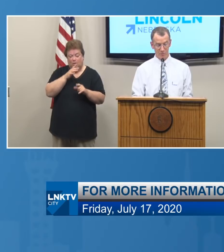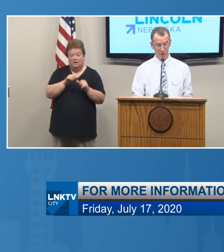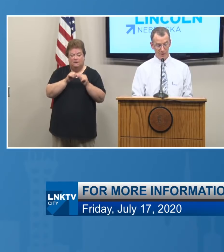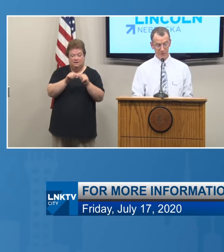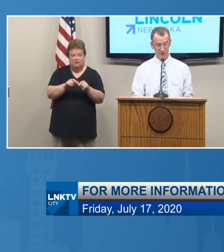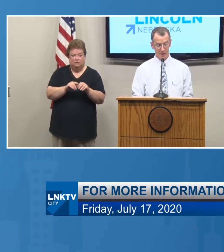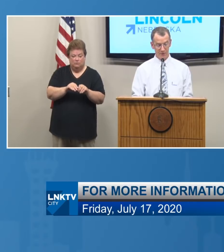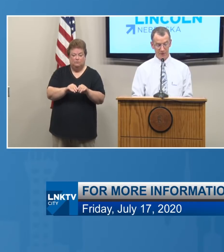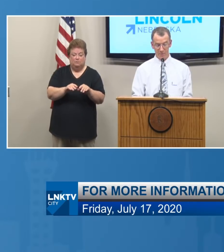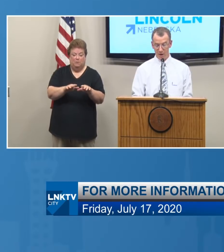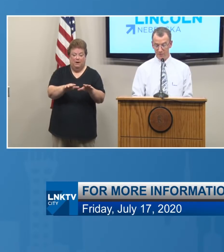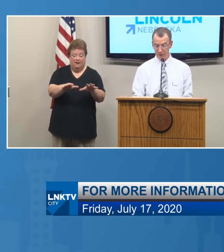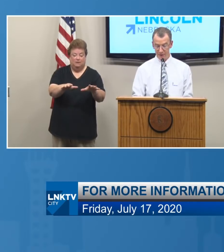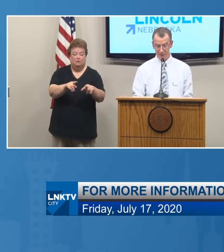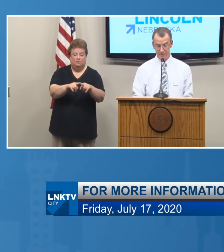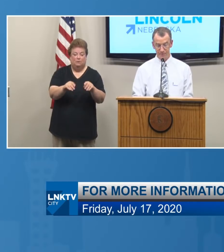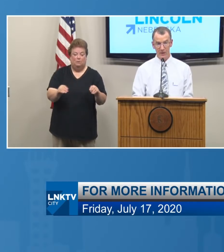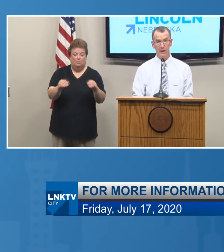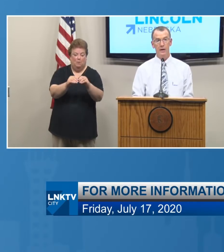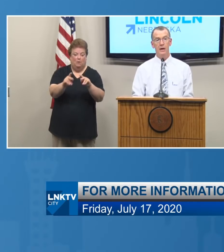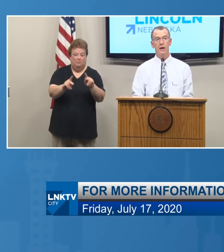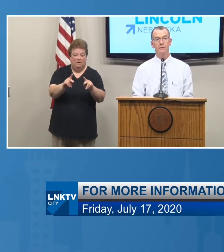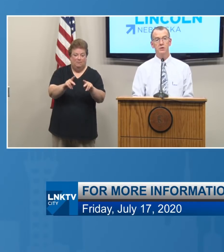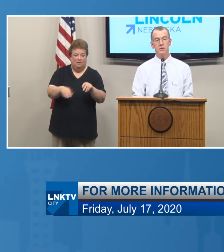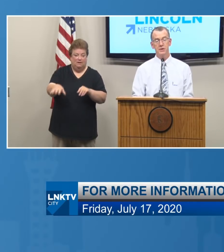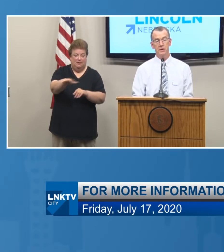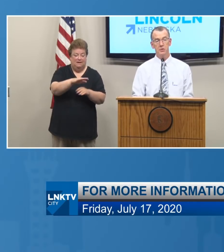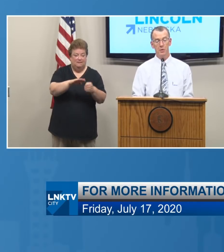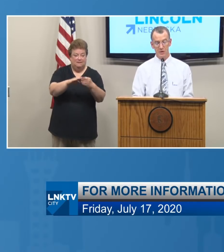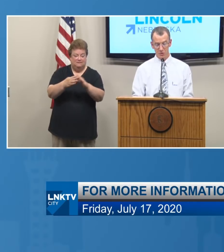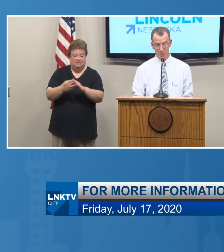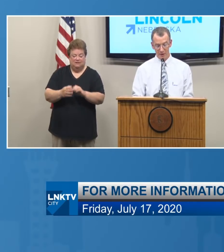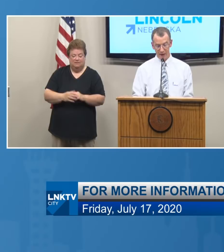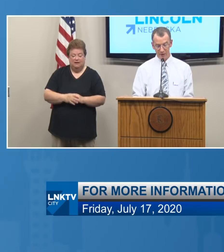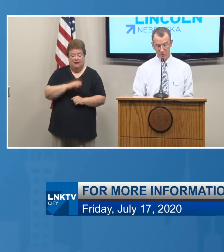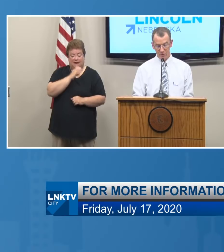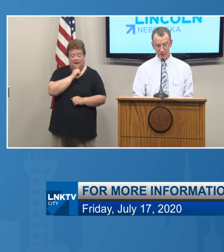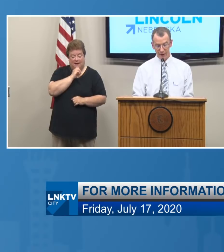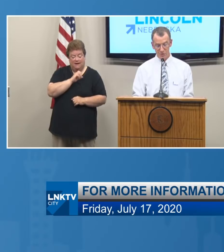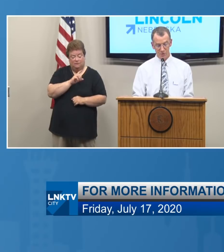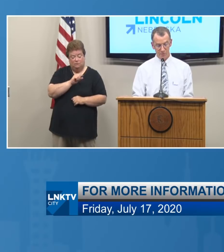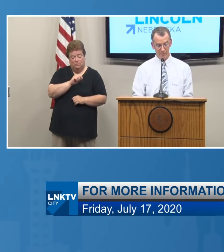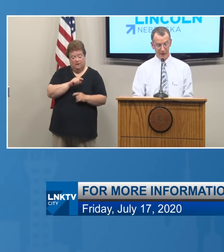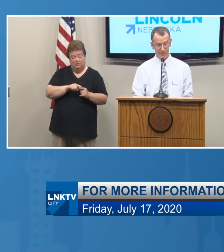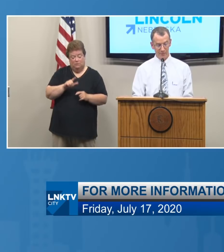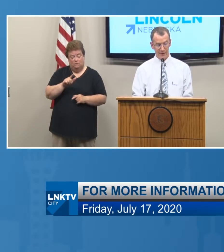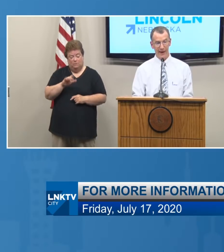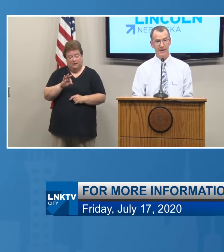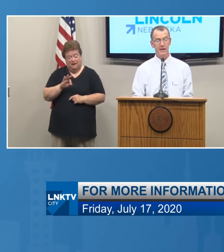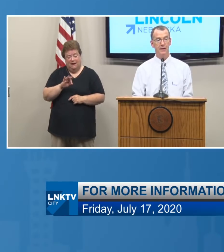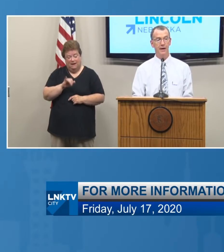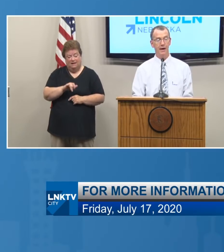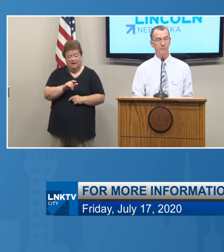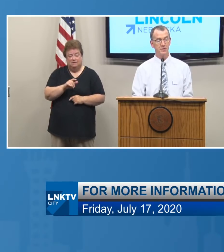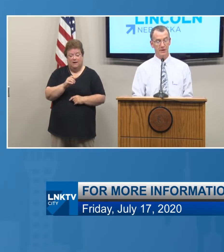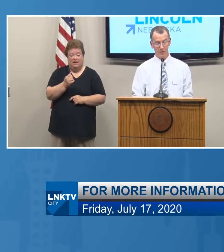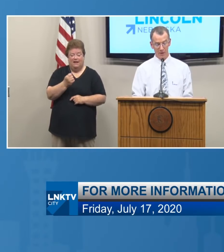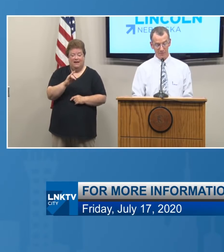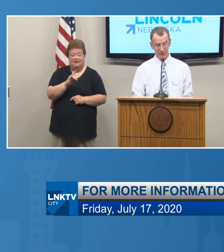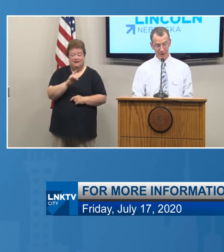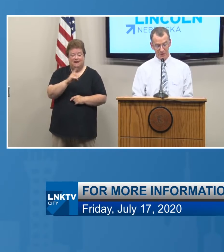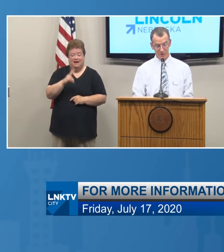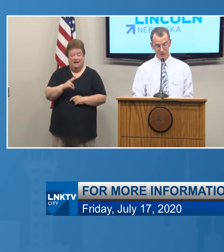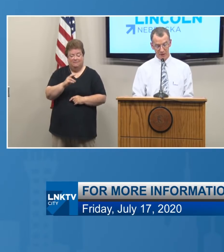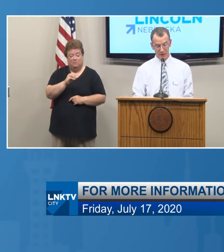virus in the broader segment of the population. Individuals in the 20 to 29-year-old age group make up about 18.5%